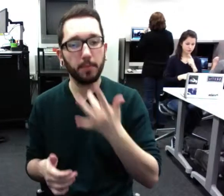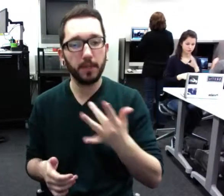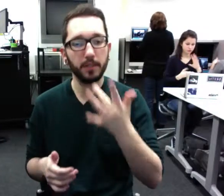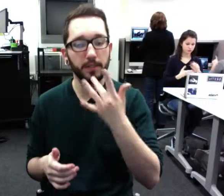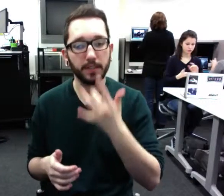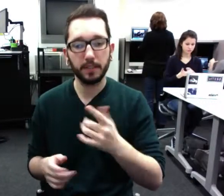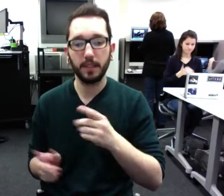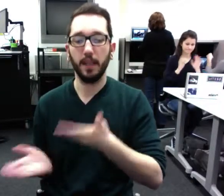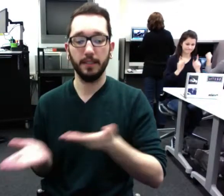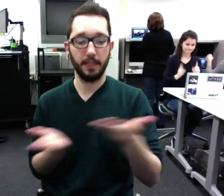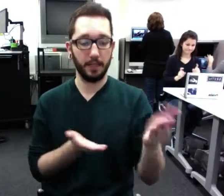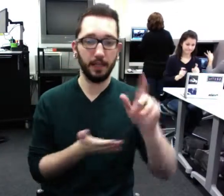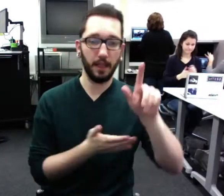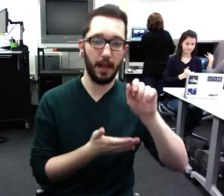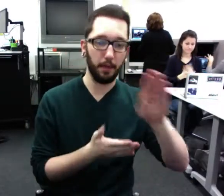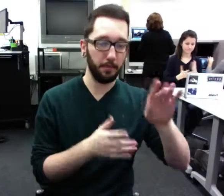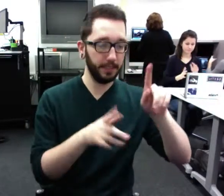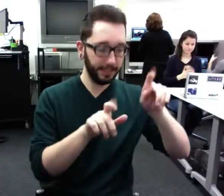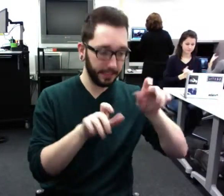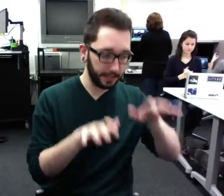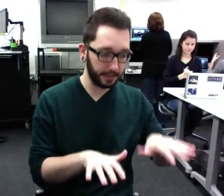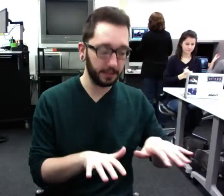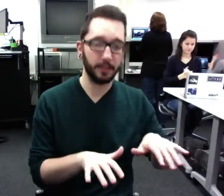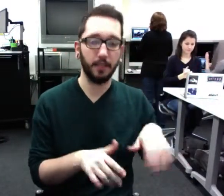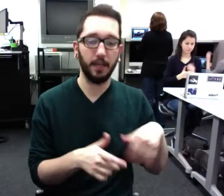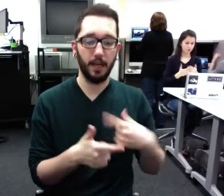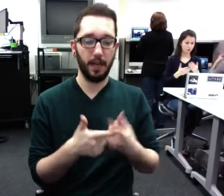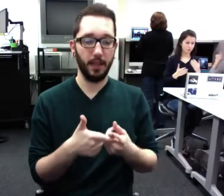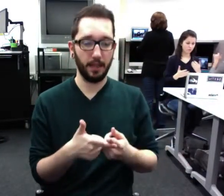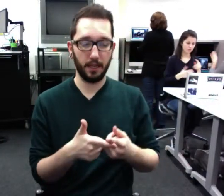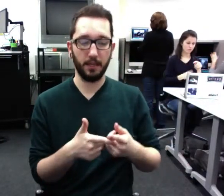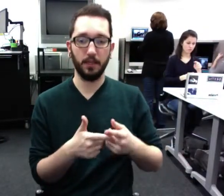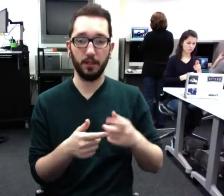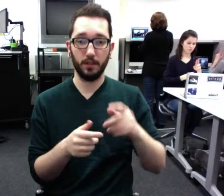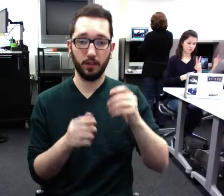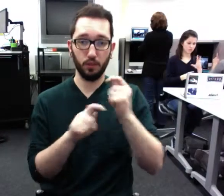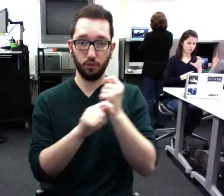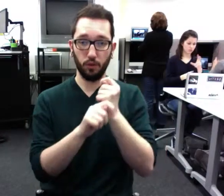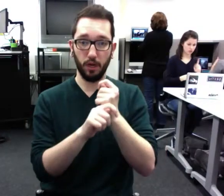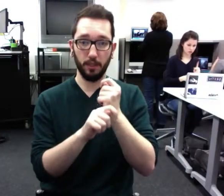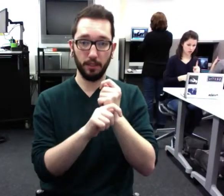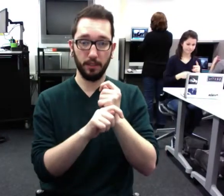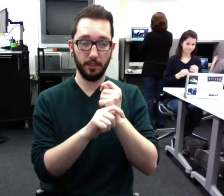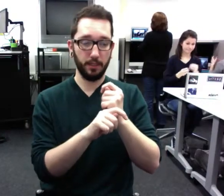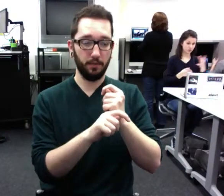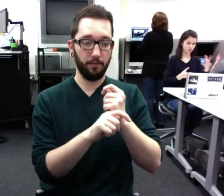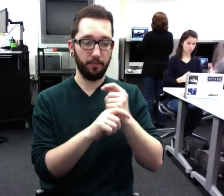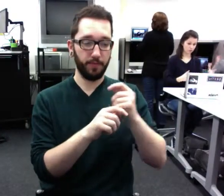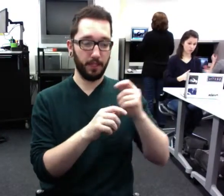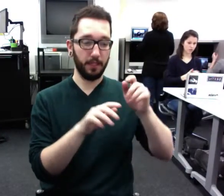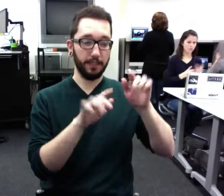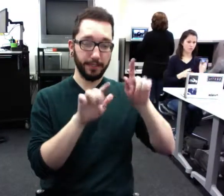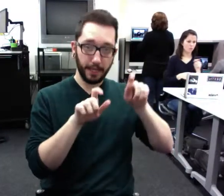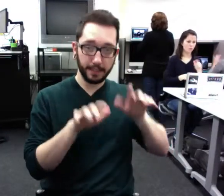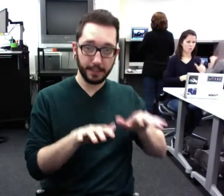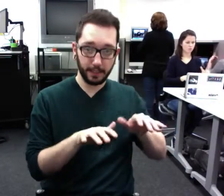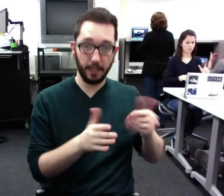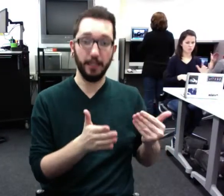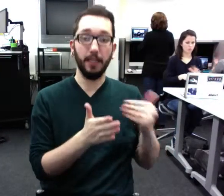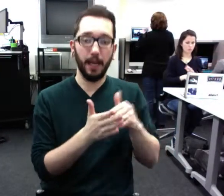for testing. And then before the truck is ever unloaded at the milk plant, that whole truck is tested for antibiotics in parts per billion.